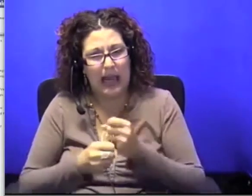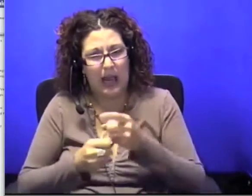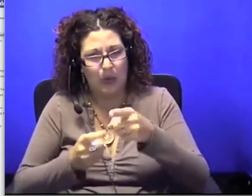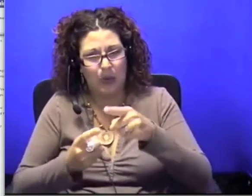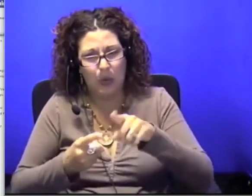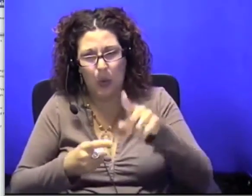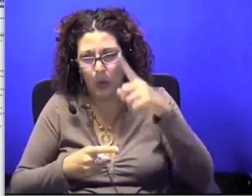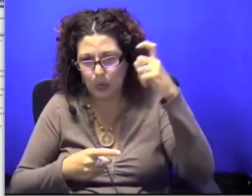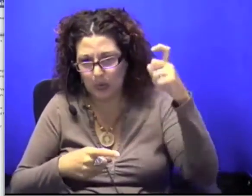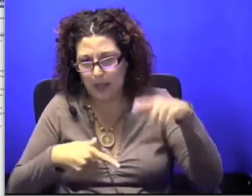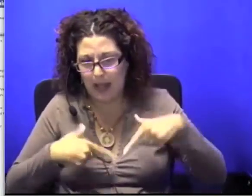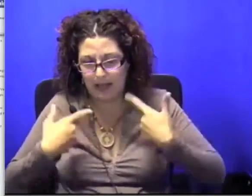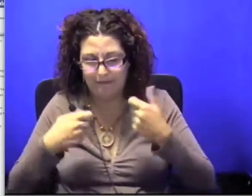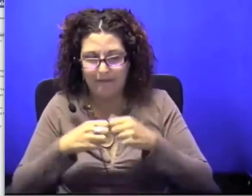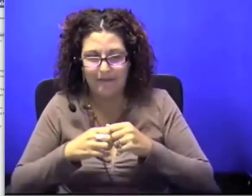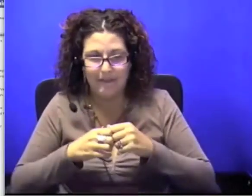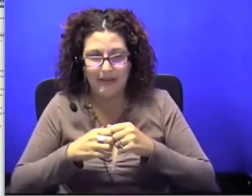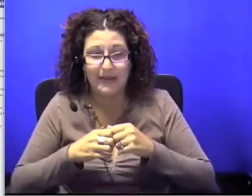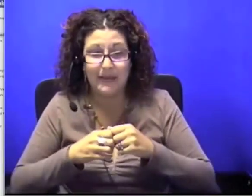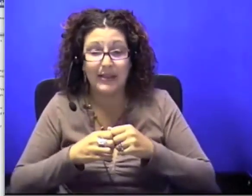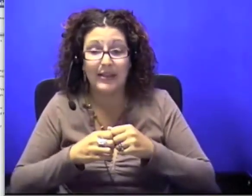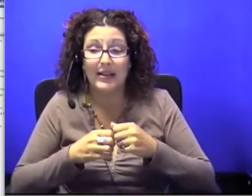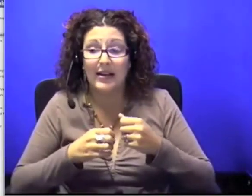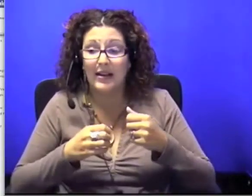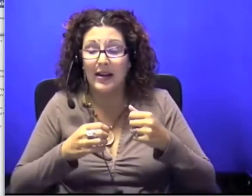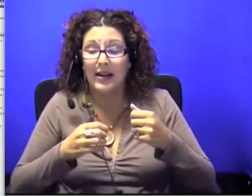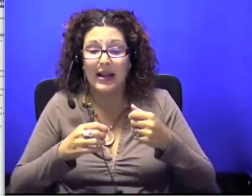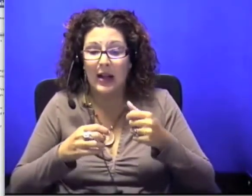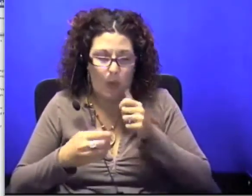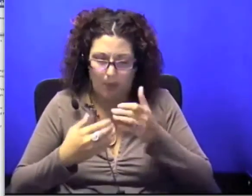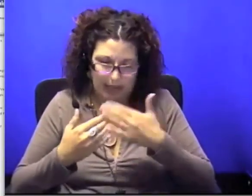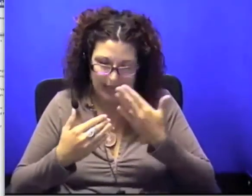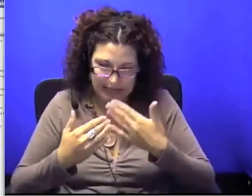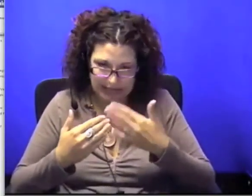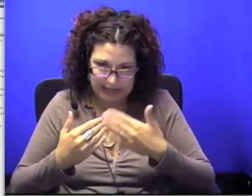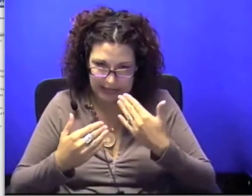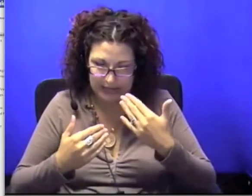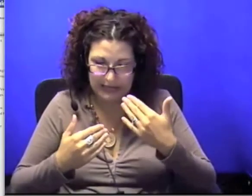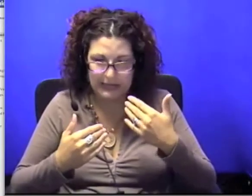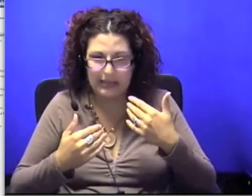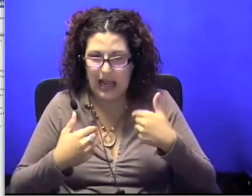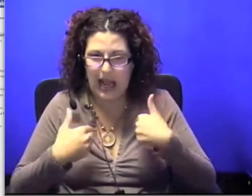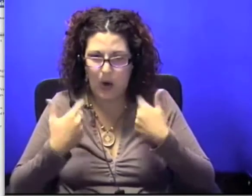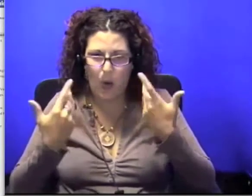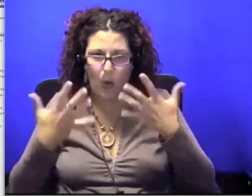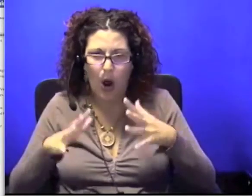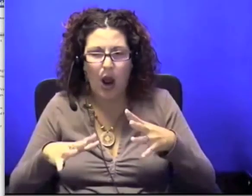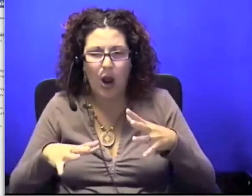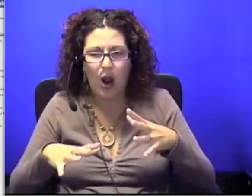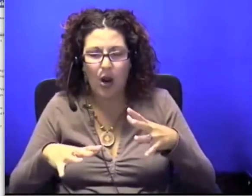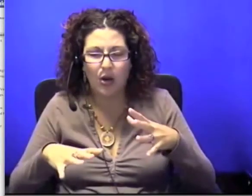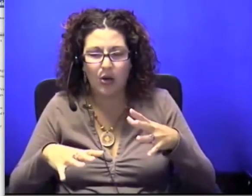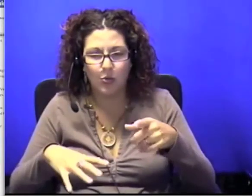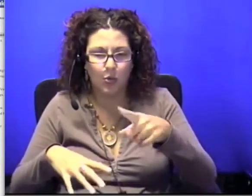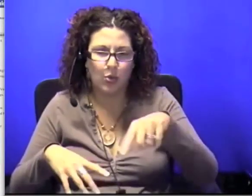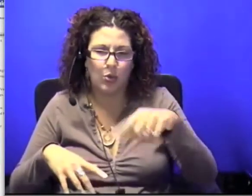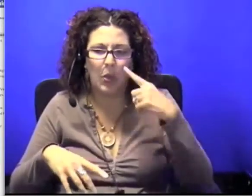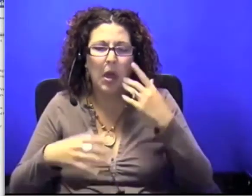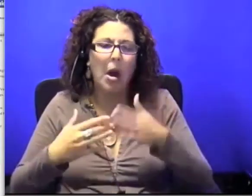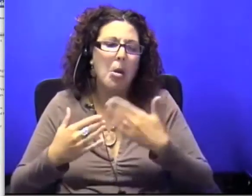to your dream lifestyle. Getting between here and there is not going to be easy. I don't want to make it sound too